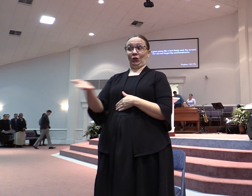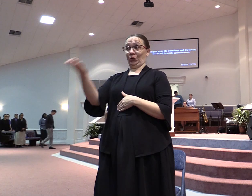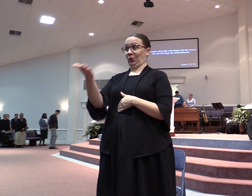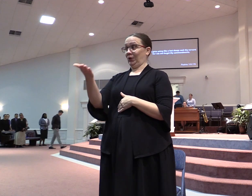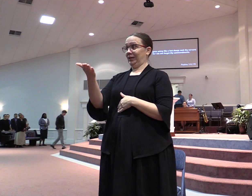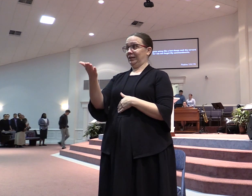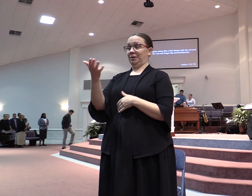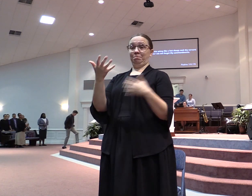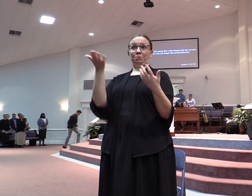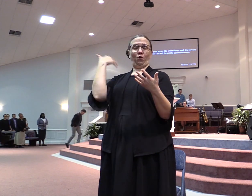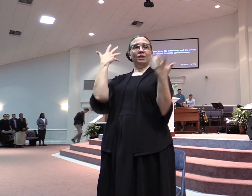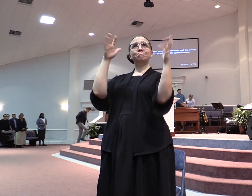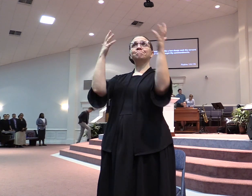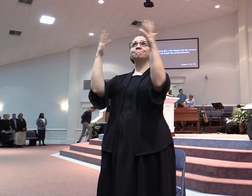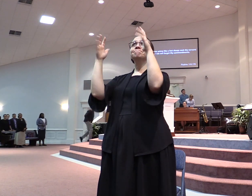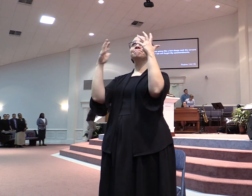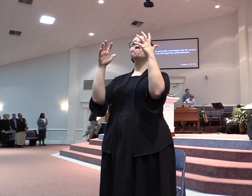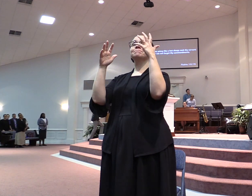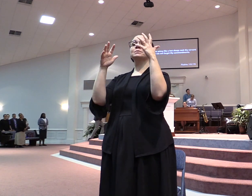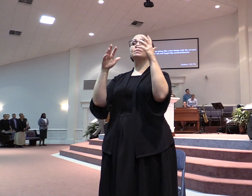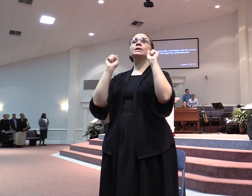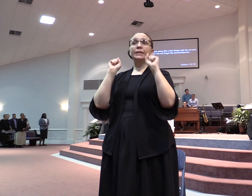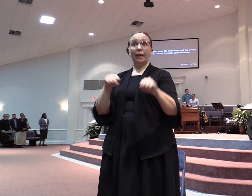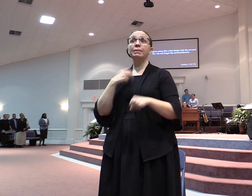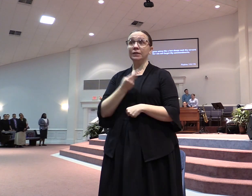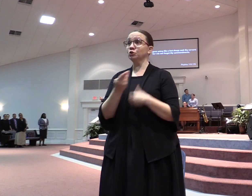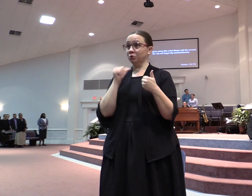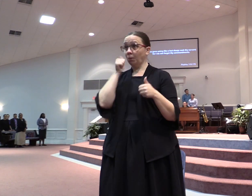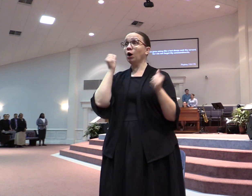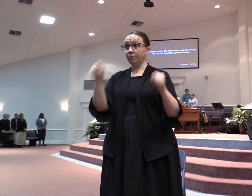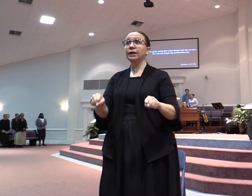people that used to clap their hands. And listen to me now, it could be us tomorrow.